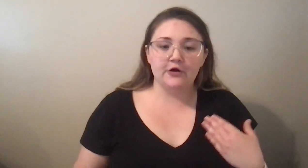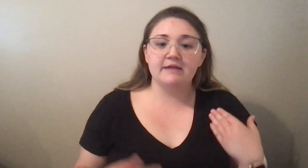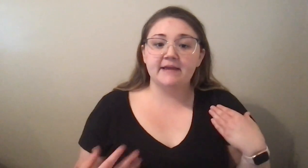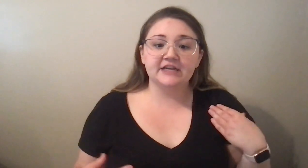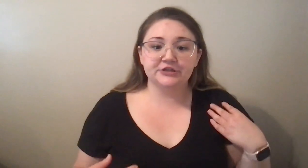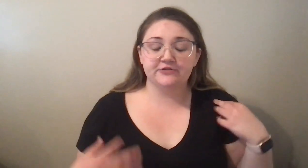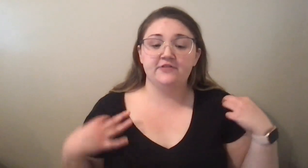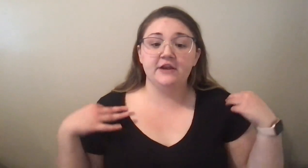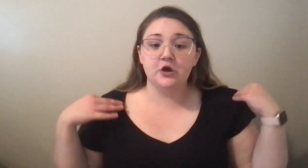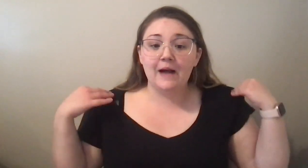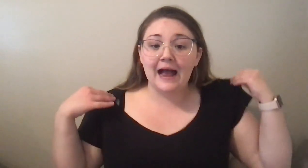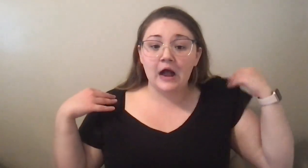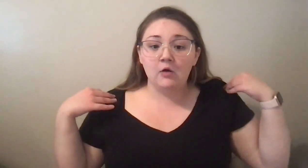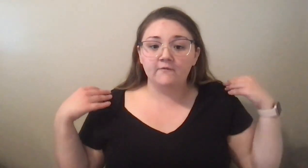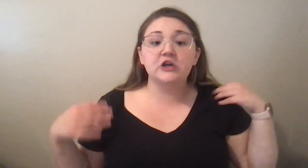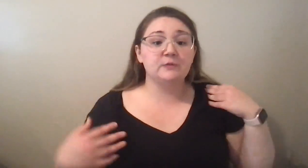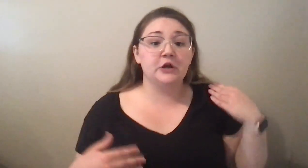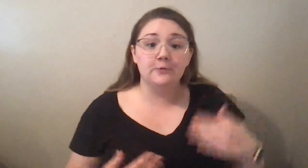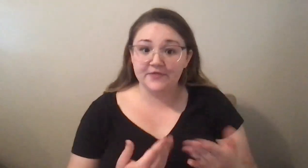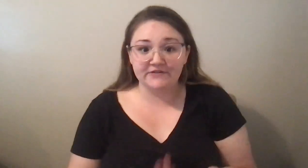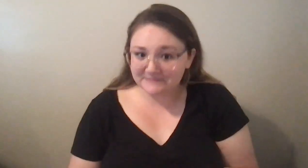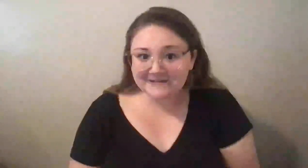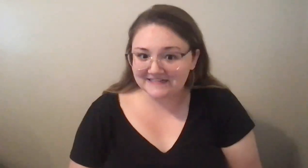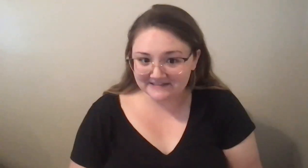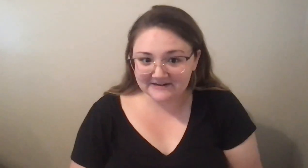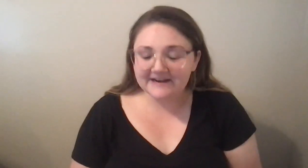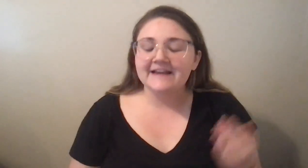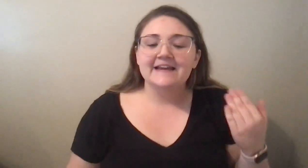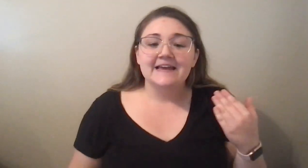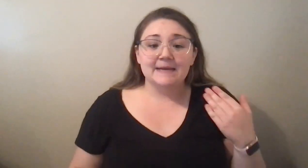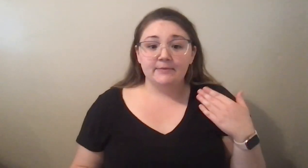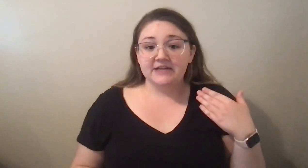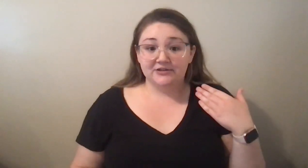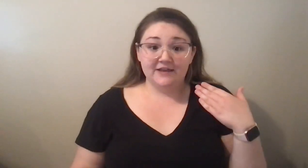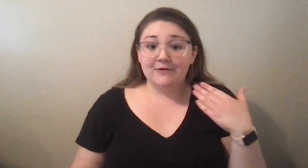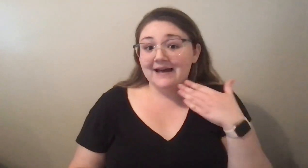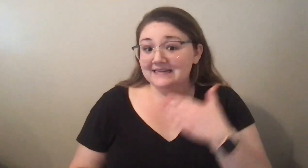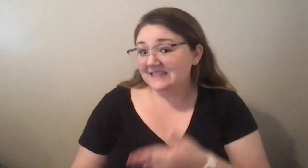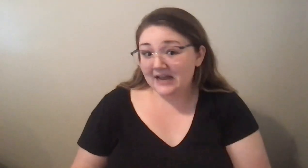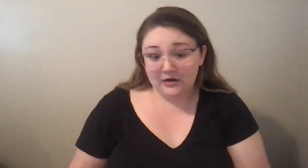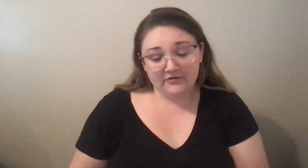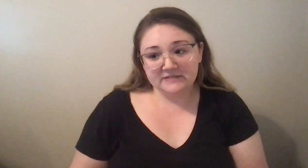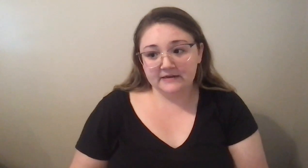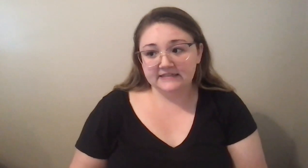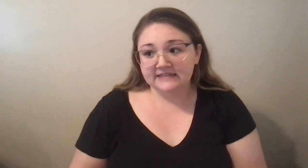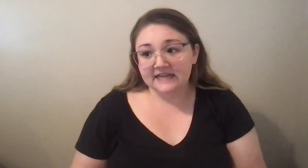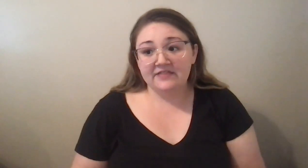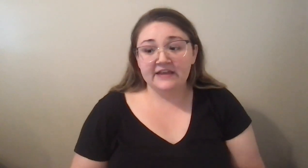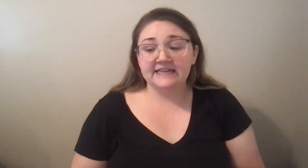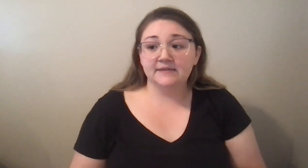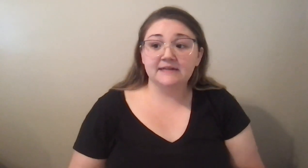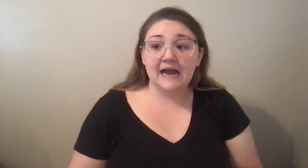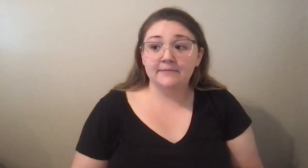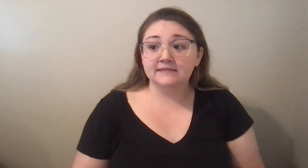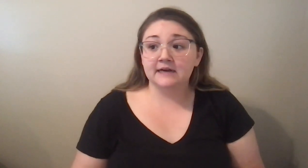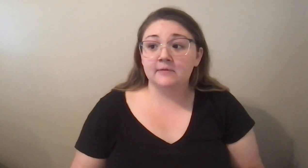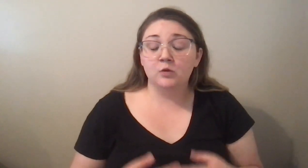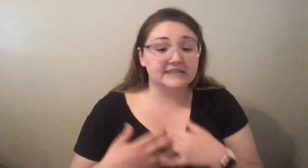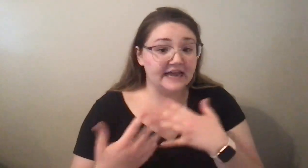go over and make sure that they know how. First, we know what their responses are. Then we make sure they know how to sign all the responses. And then sometimes